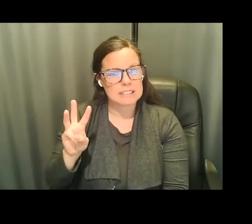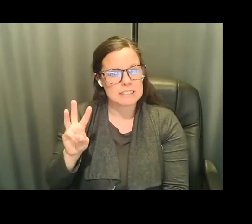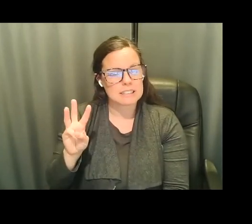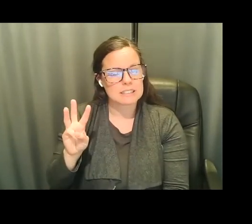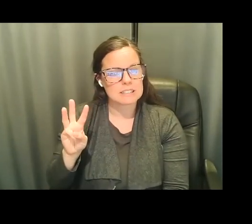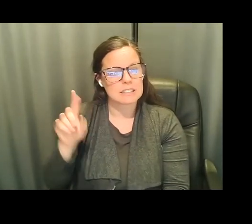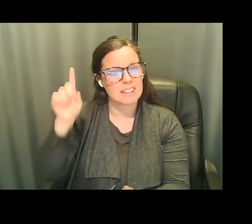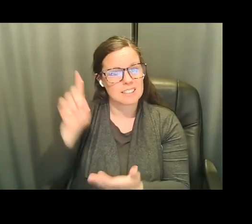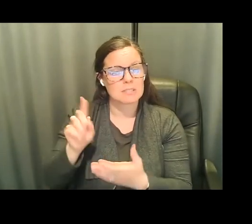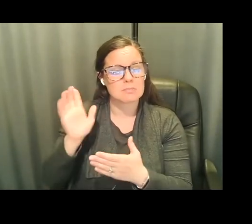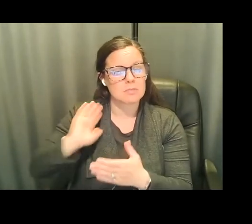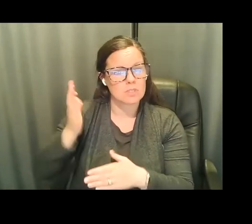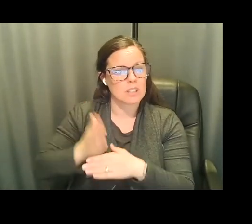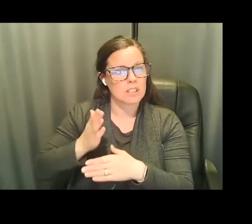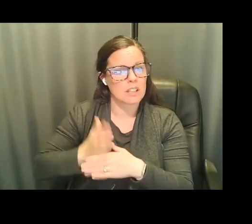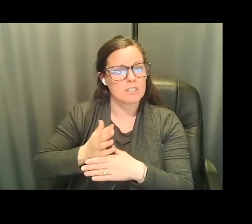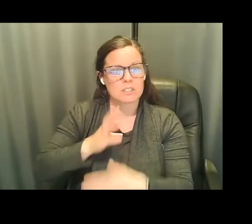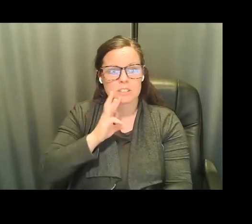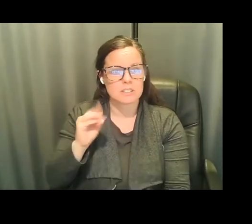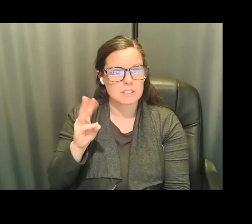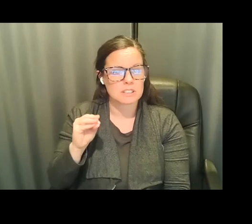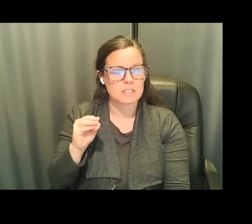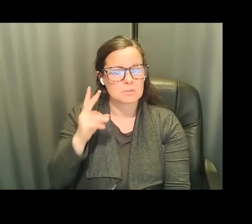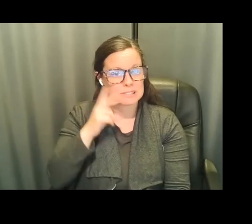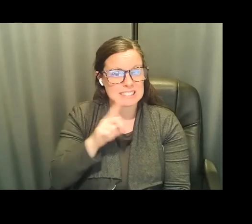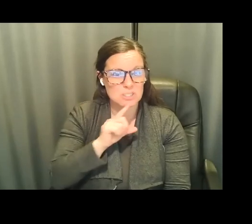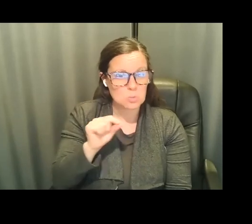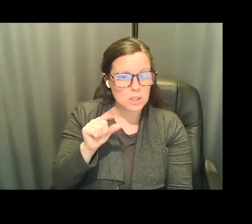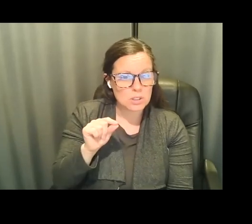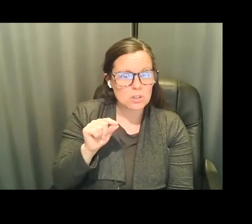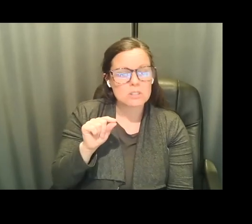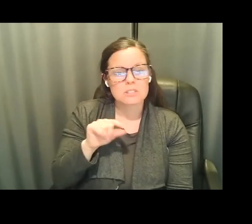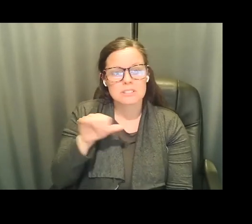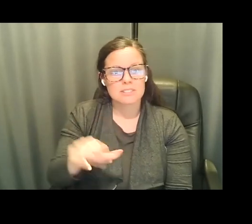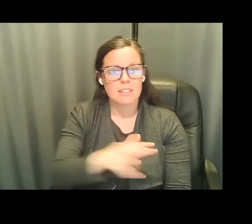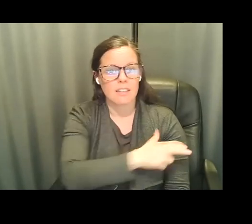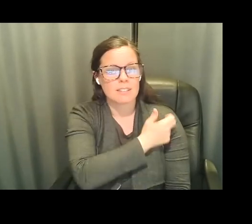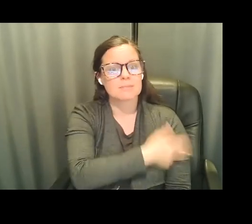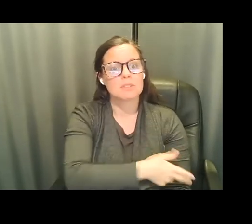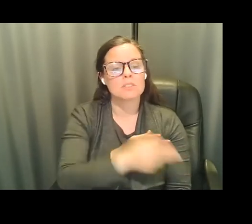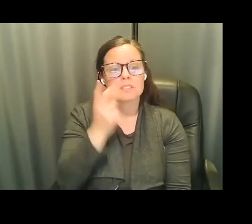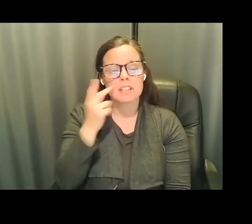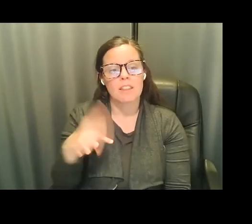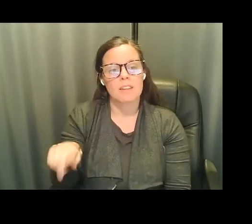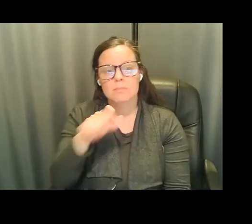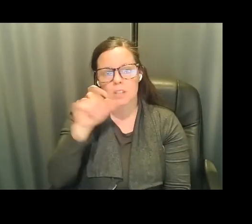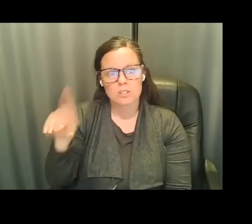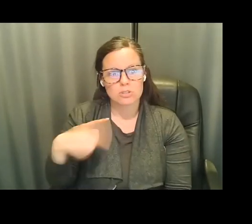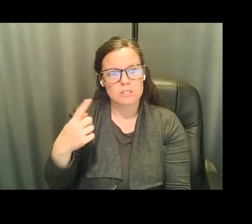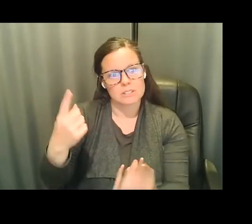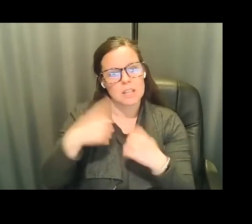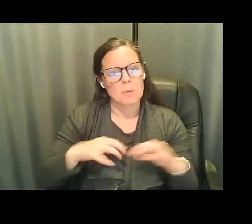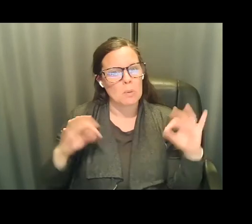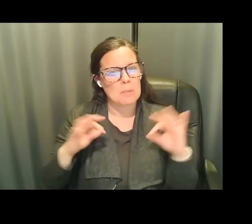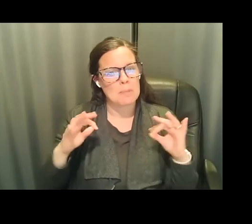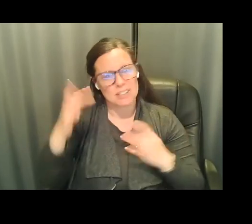an average age of 60. So we've seen 20-year-olds in the hospitals, and we've seen them not just coming with mild illness, we've